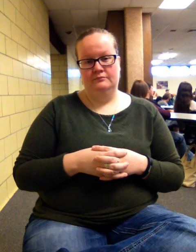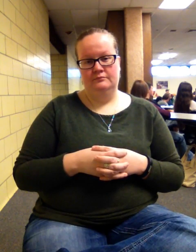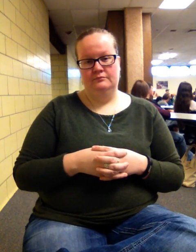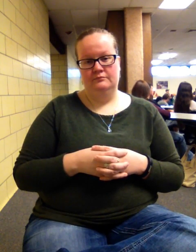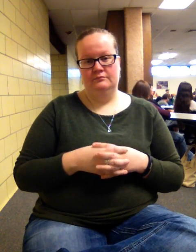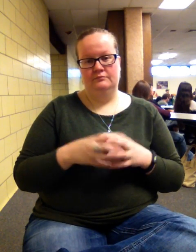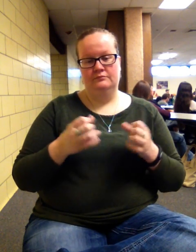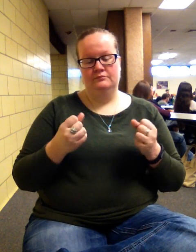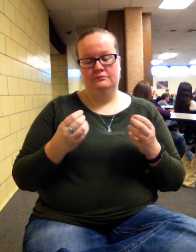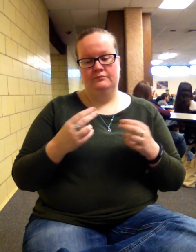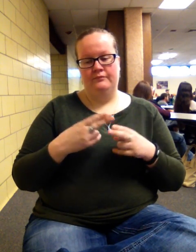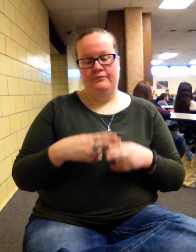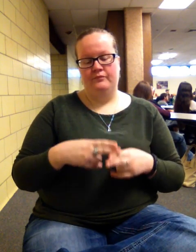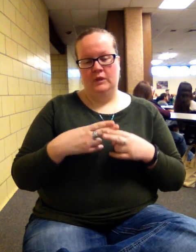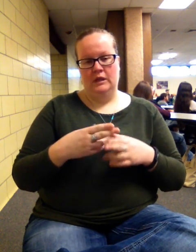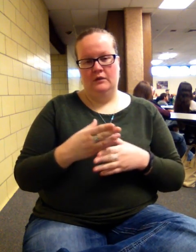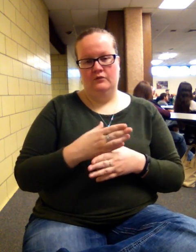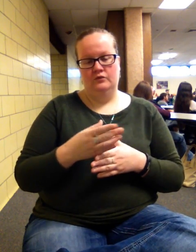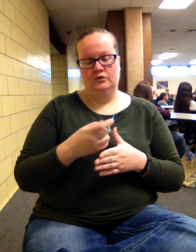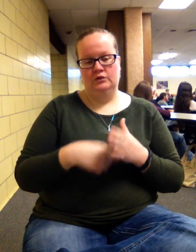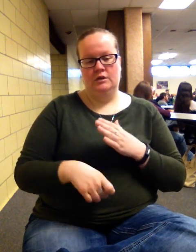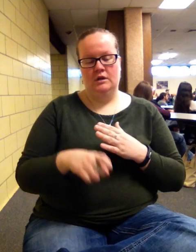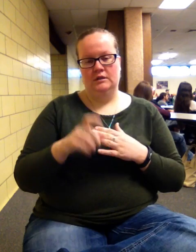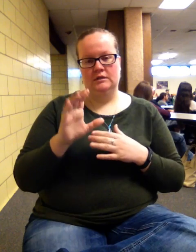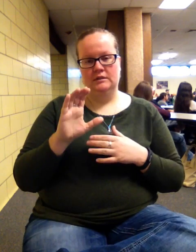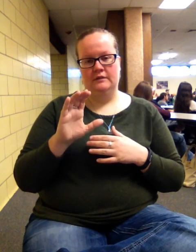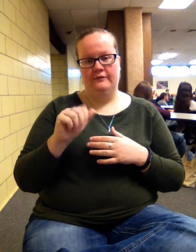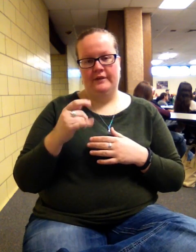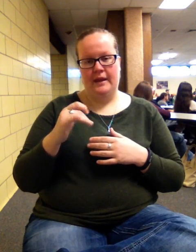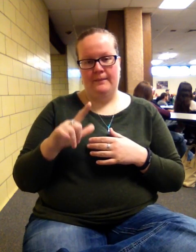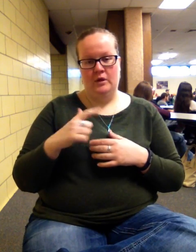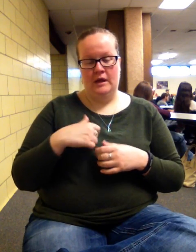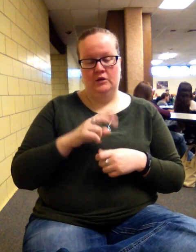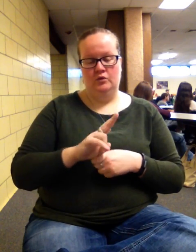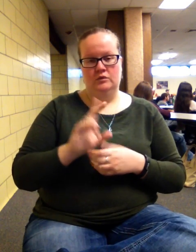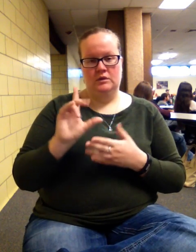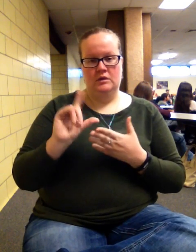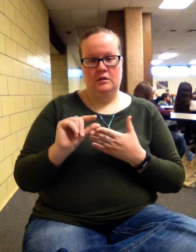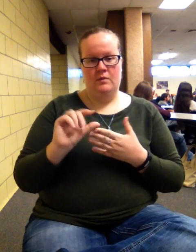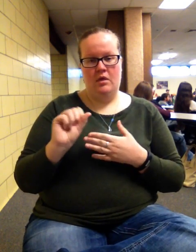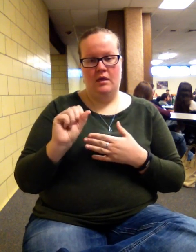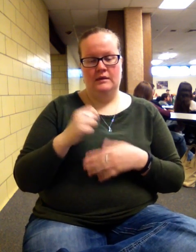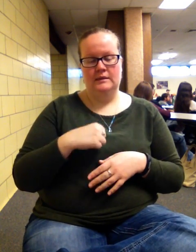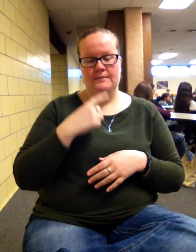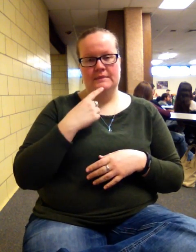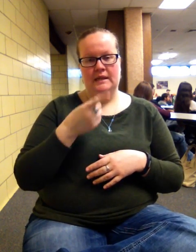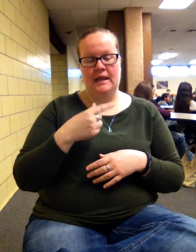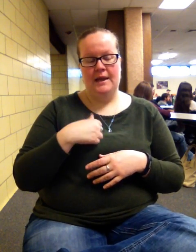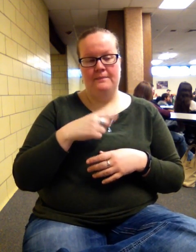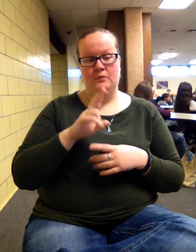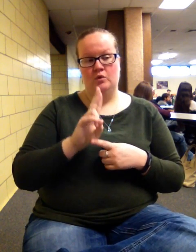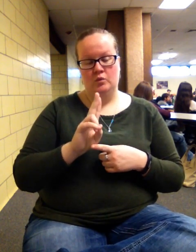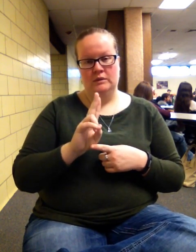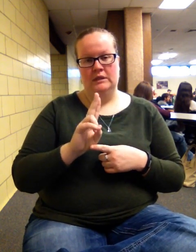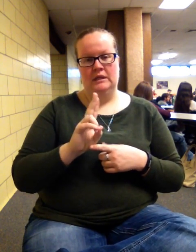So weighted average cost of capital, when I use the little sub s, what I'm saying then is I'm using the shareholders that I have right